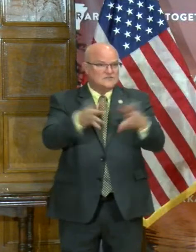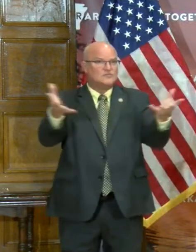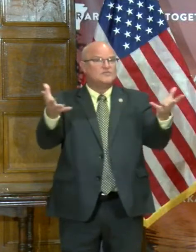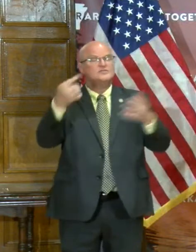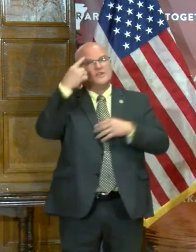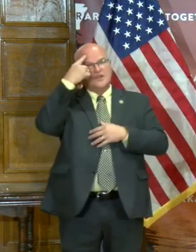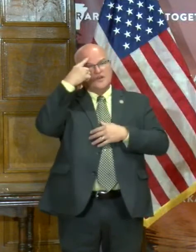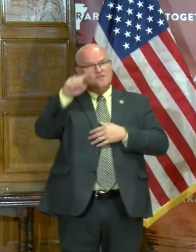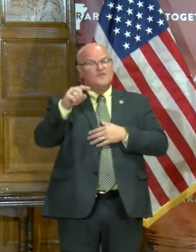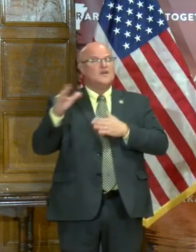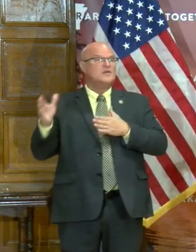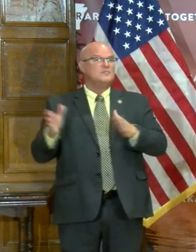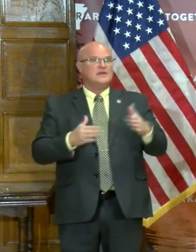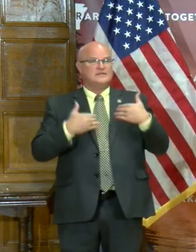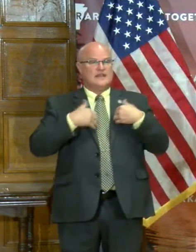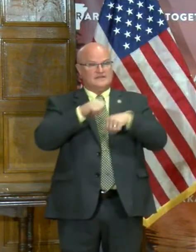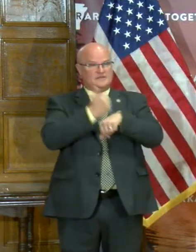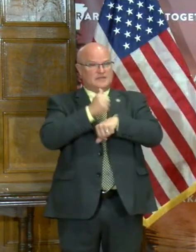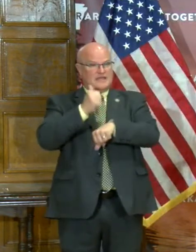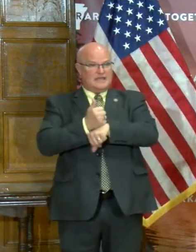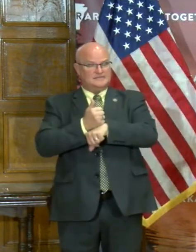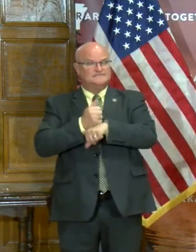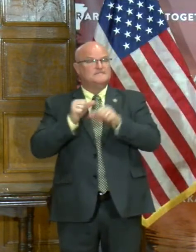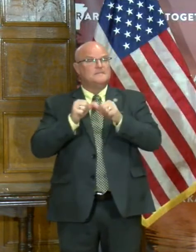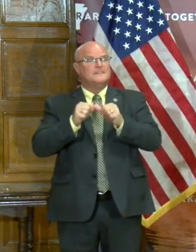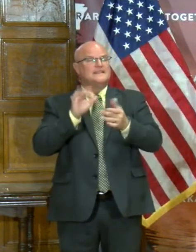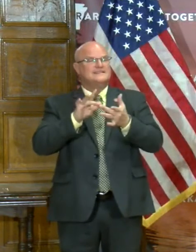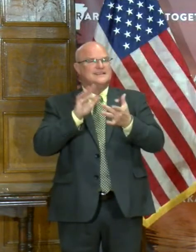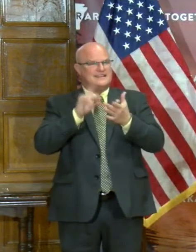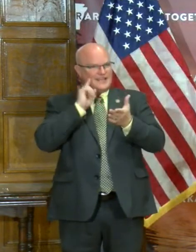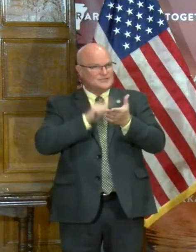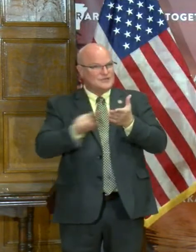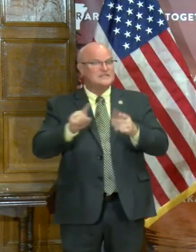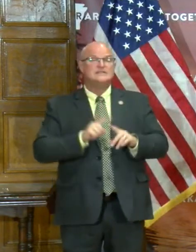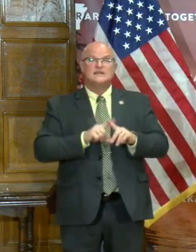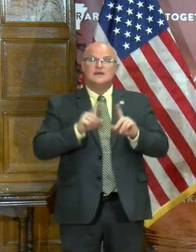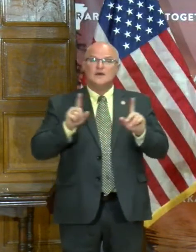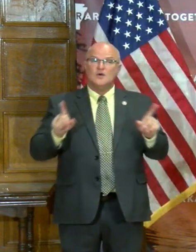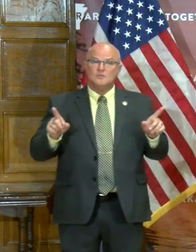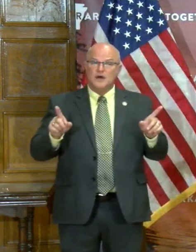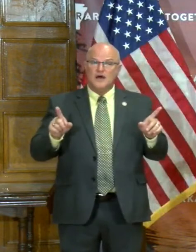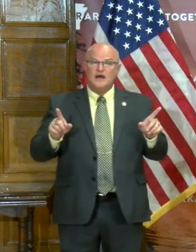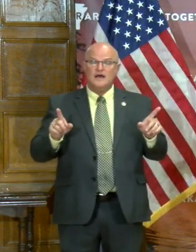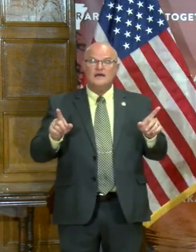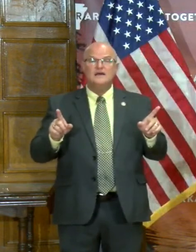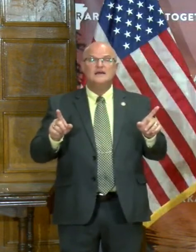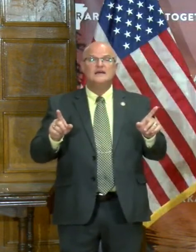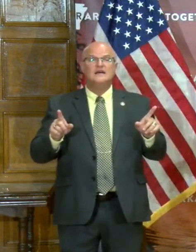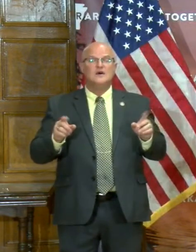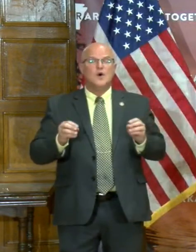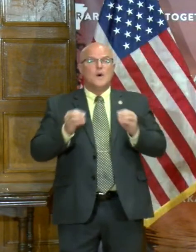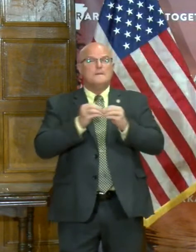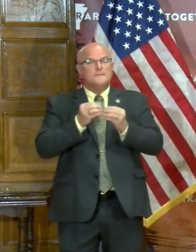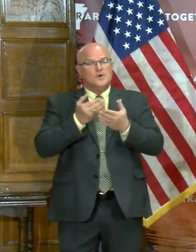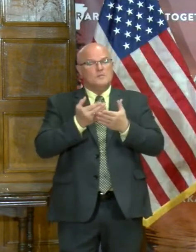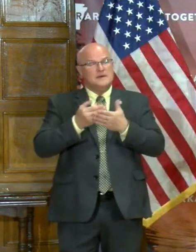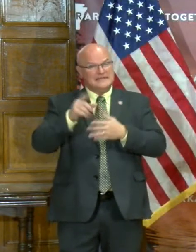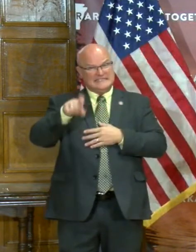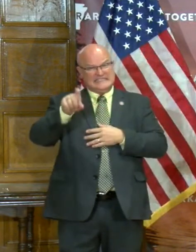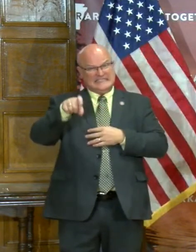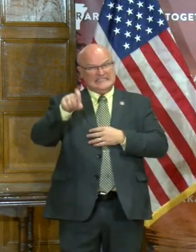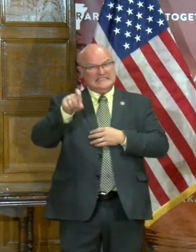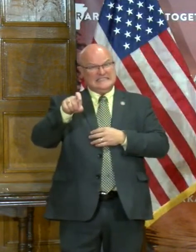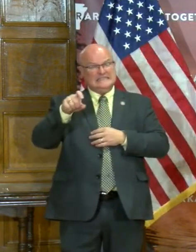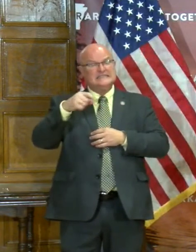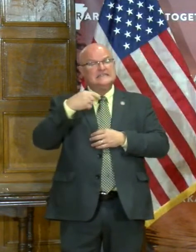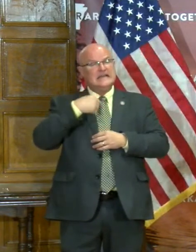for the plans that we have in place, continued contact tracing, but there's going to be more funds that are needed.